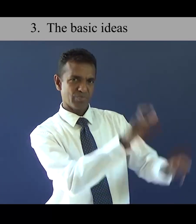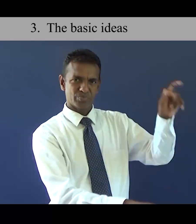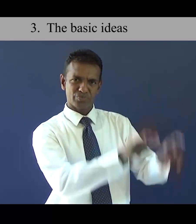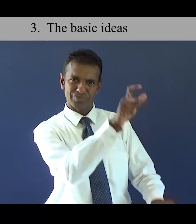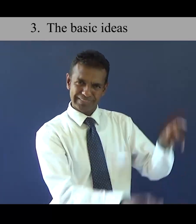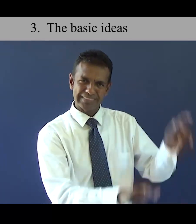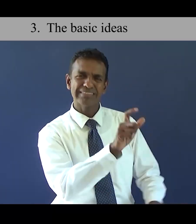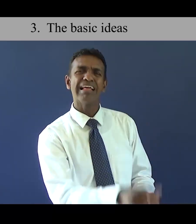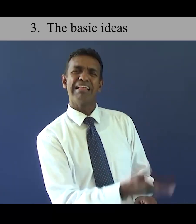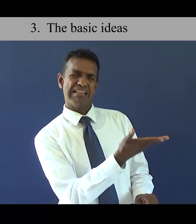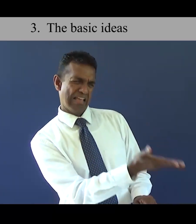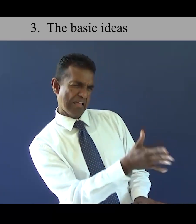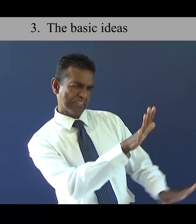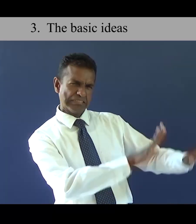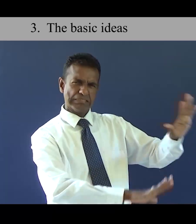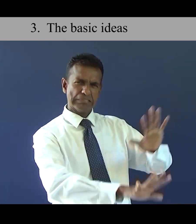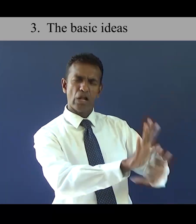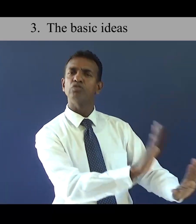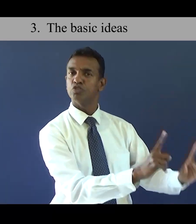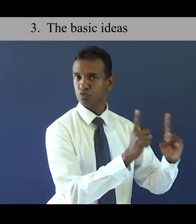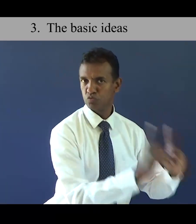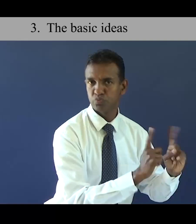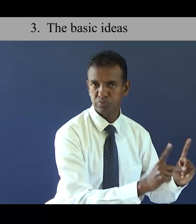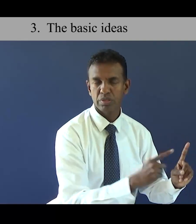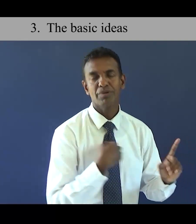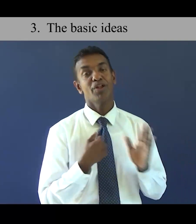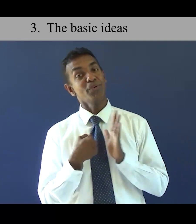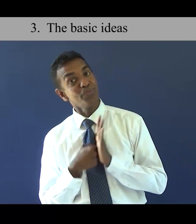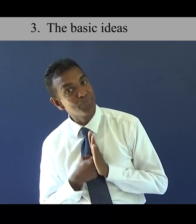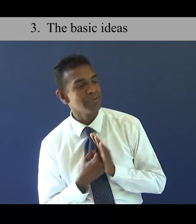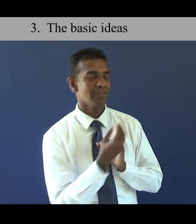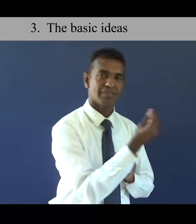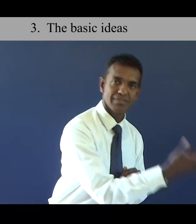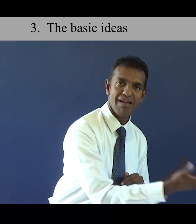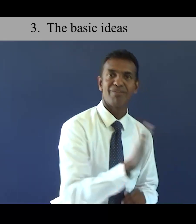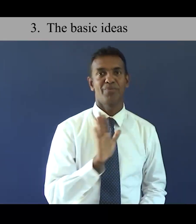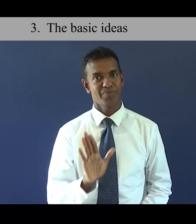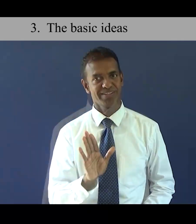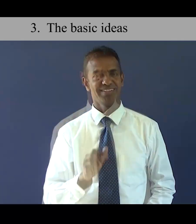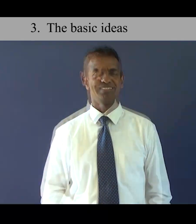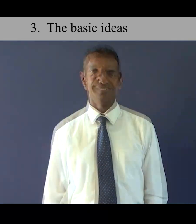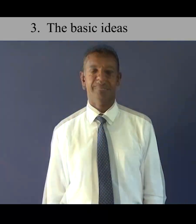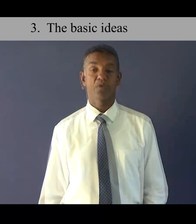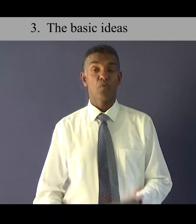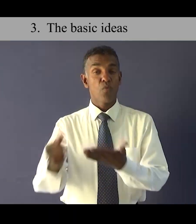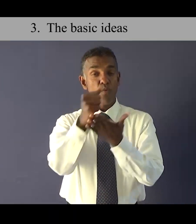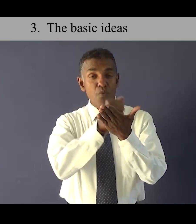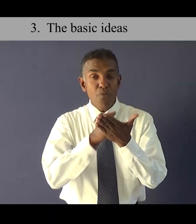opportunities. Everyone should have equal access. Men and